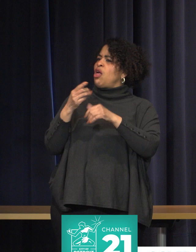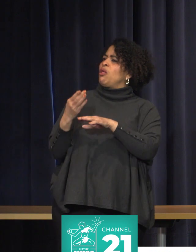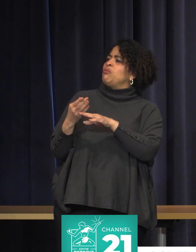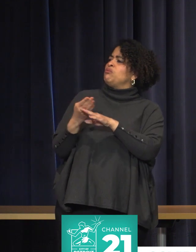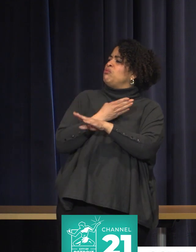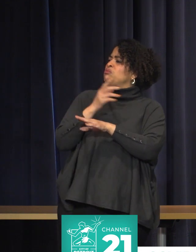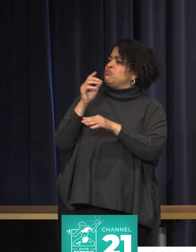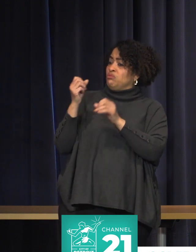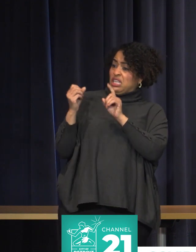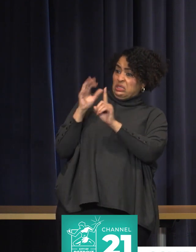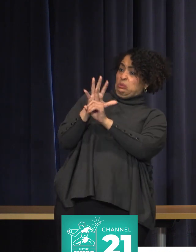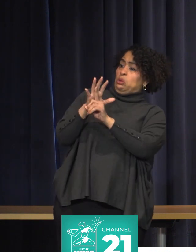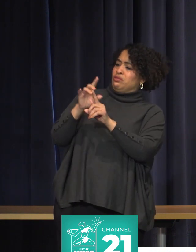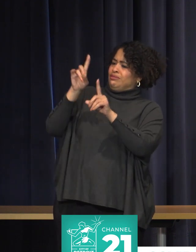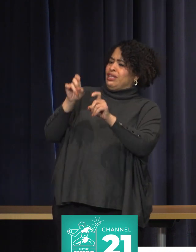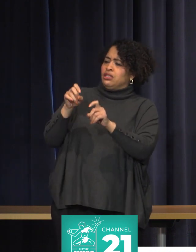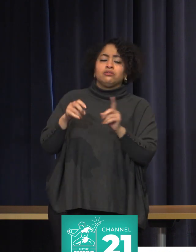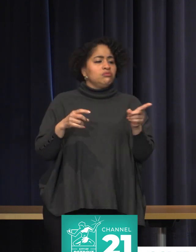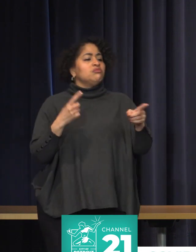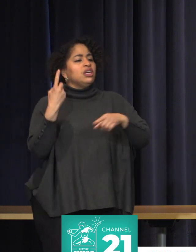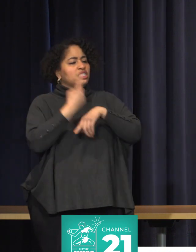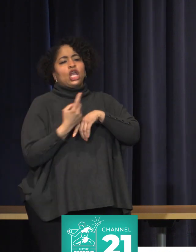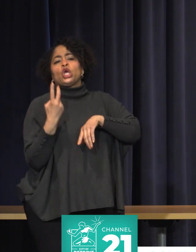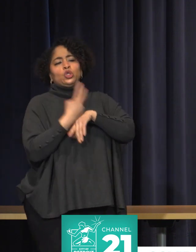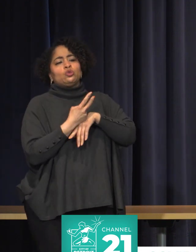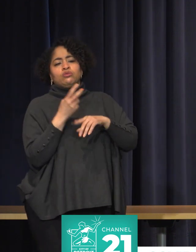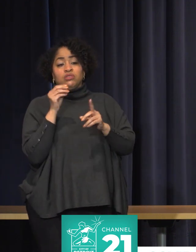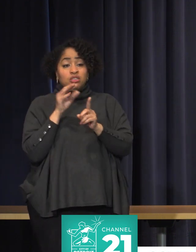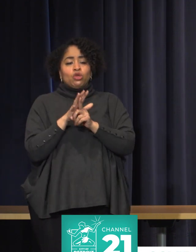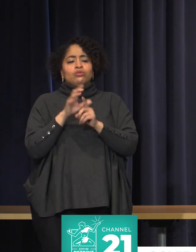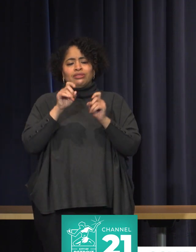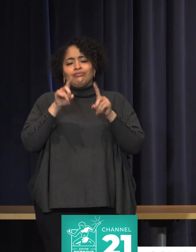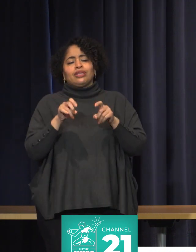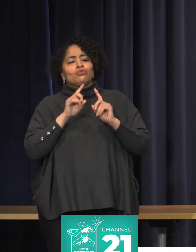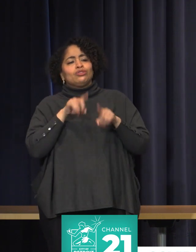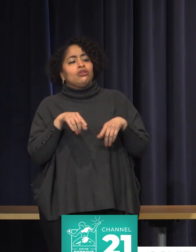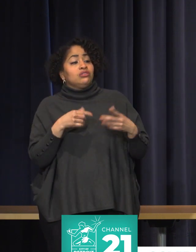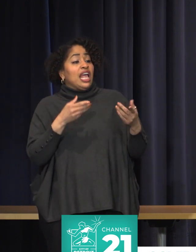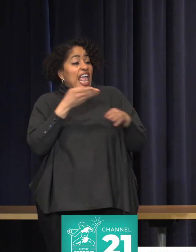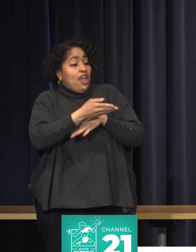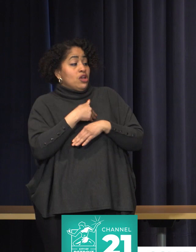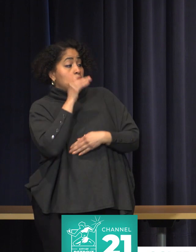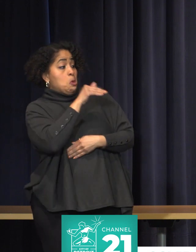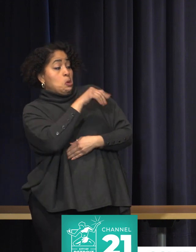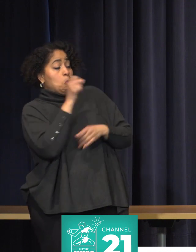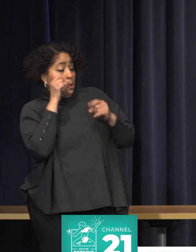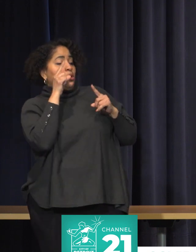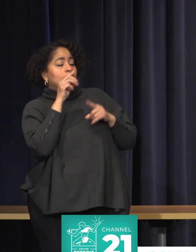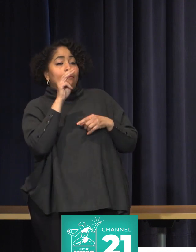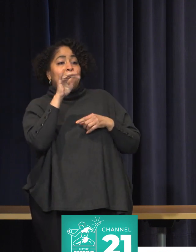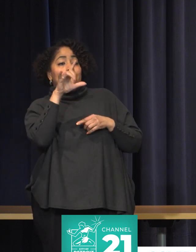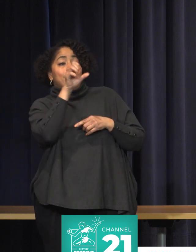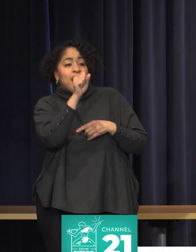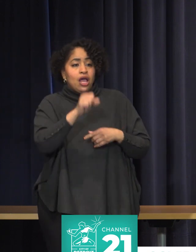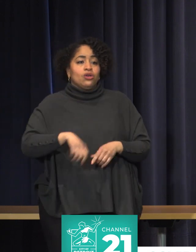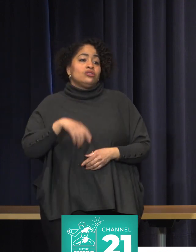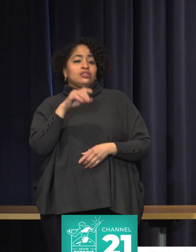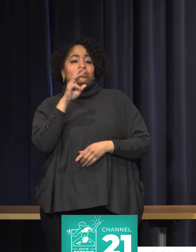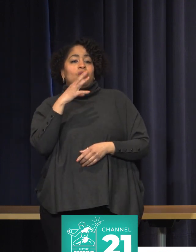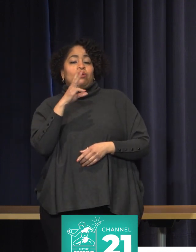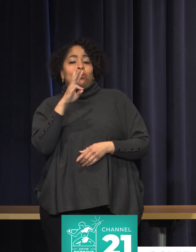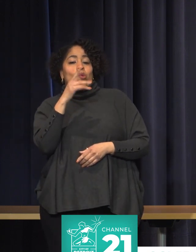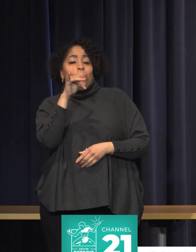two. Yeah, it's so after I woke up Miles White, he gave me a long lesson in